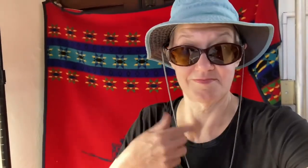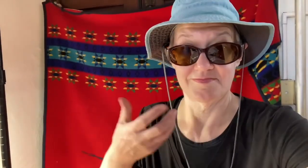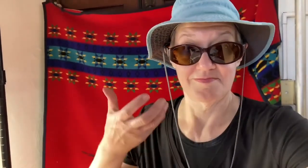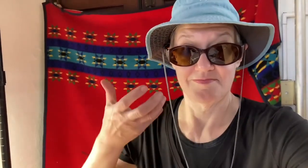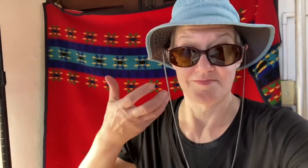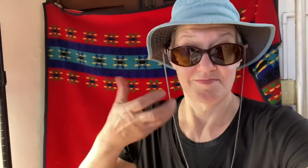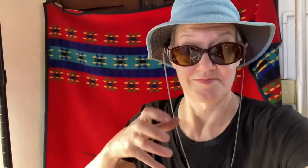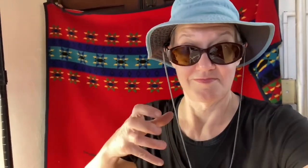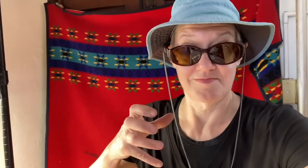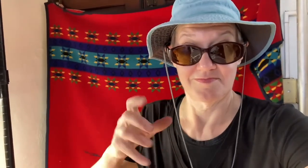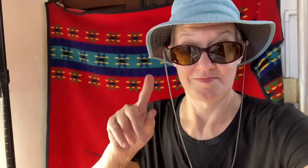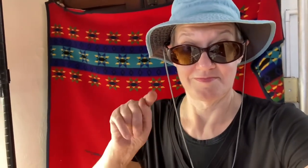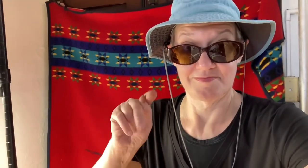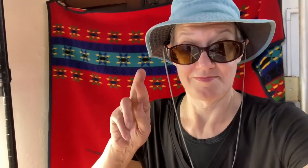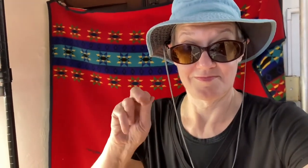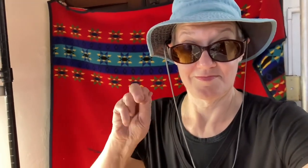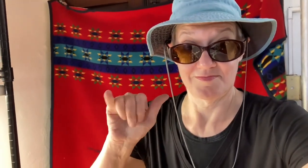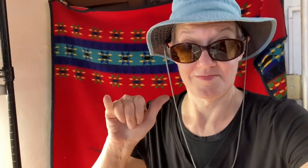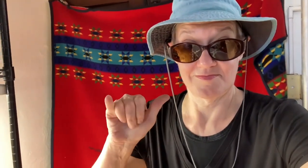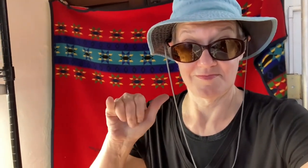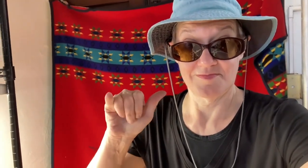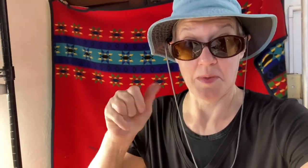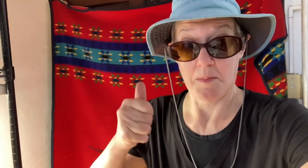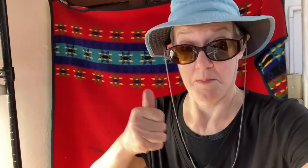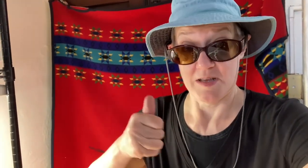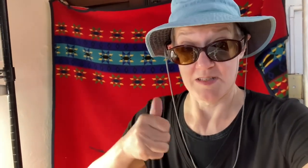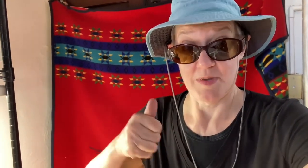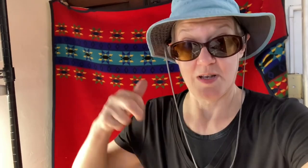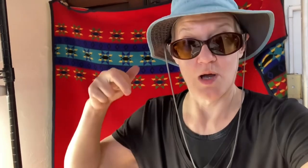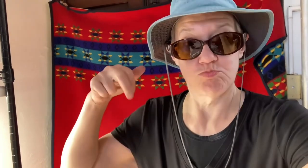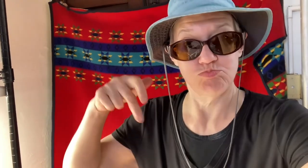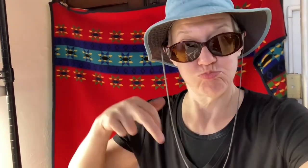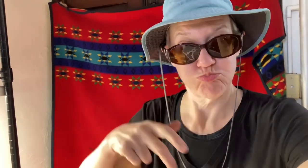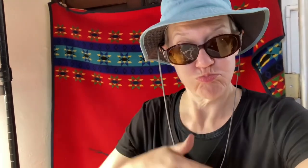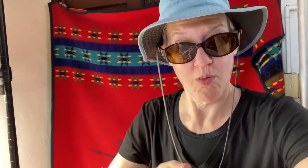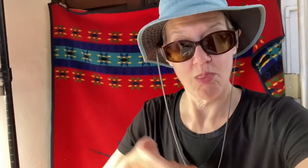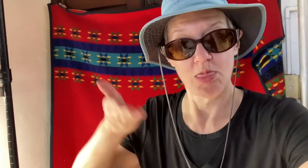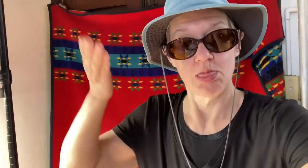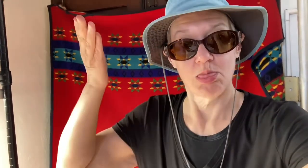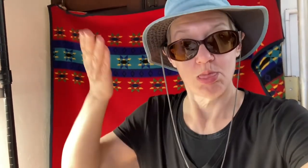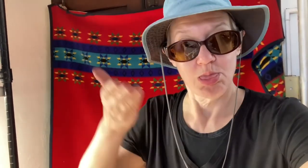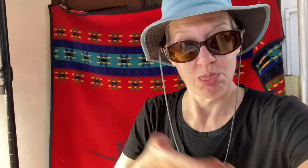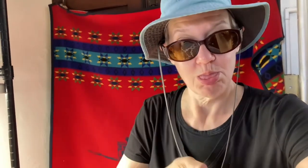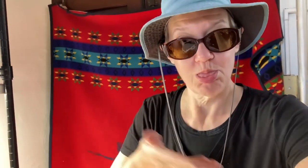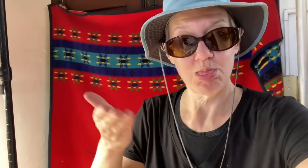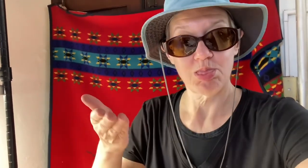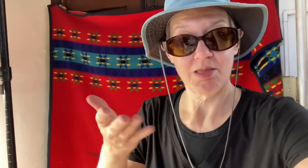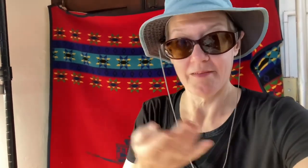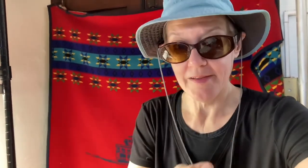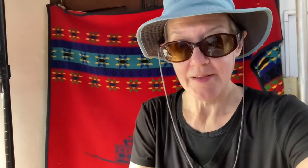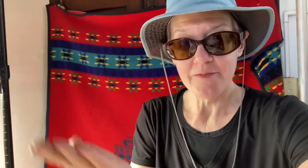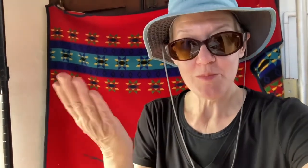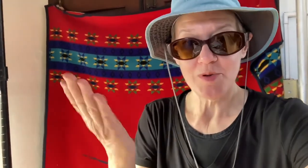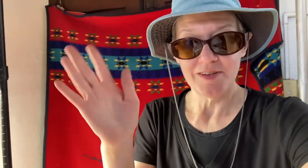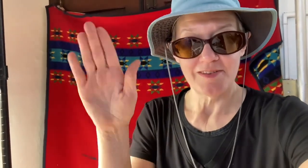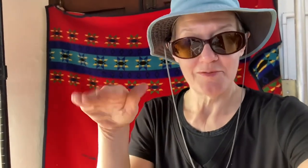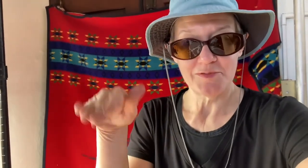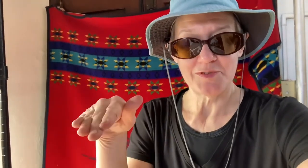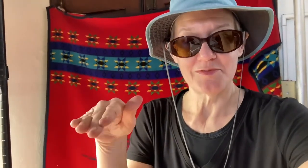Because I have no desire to be carrying trays up and down from the basement every day, every